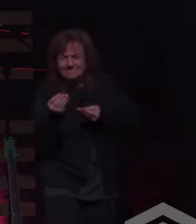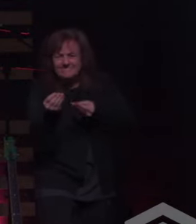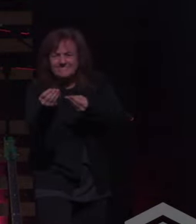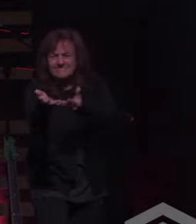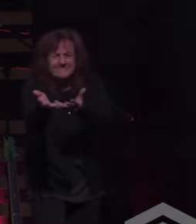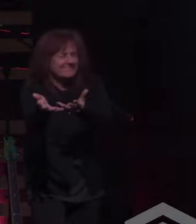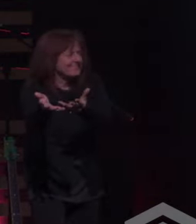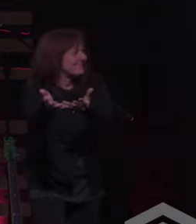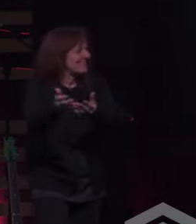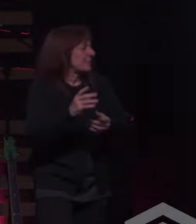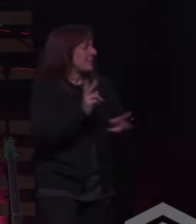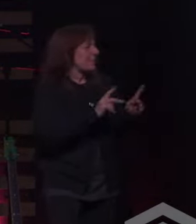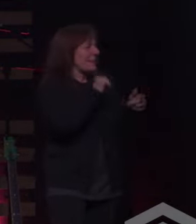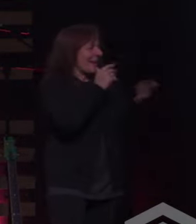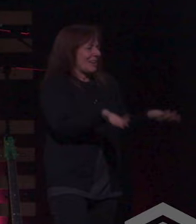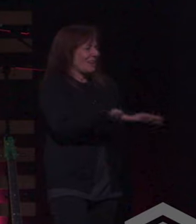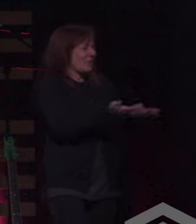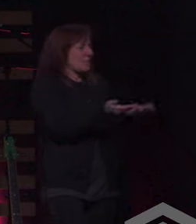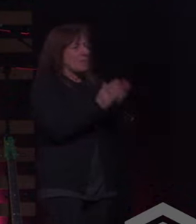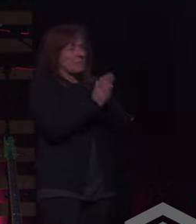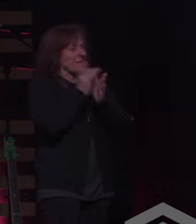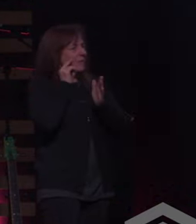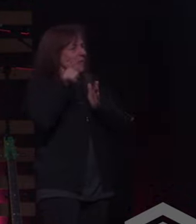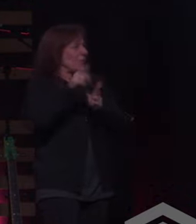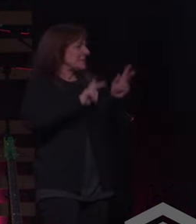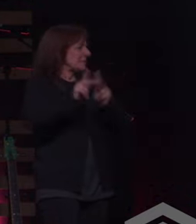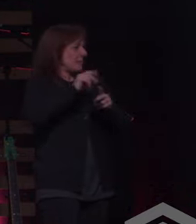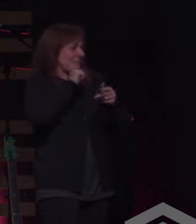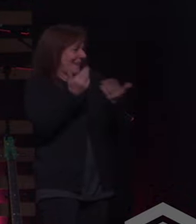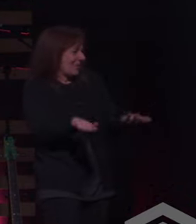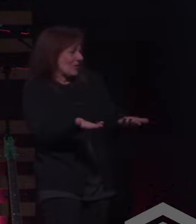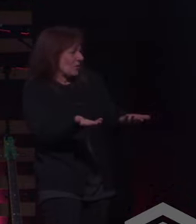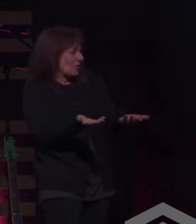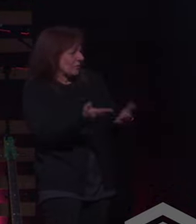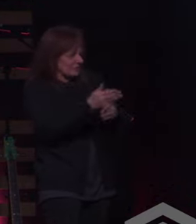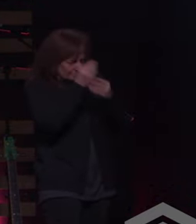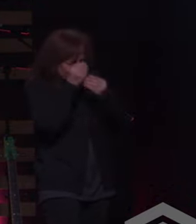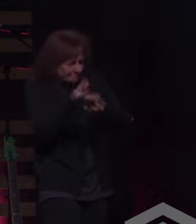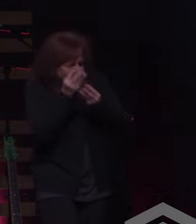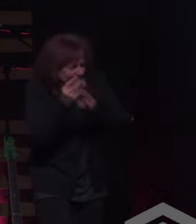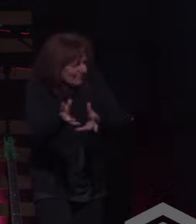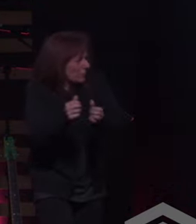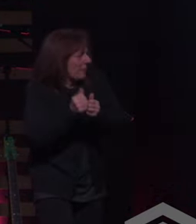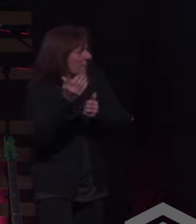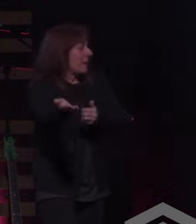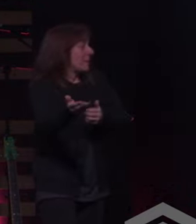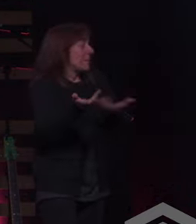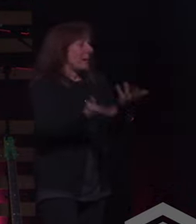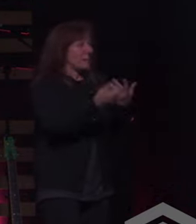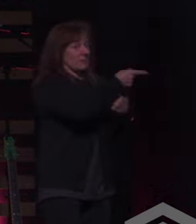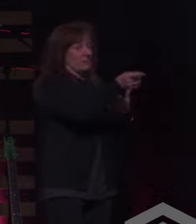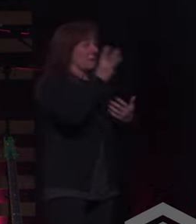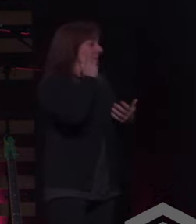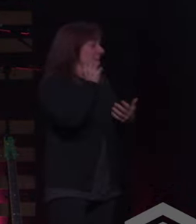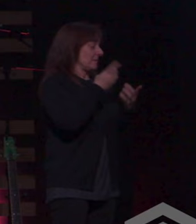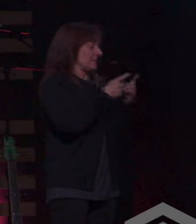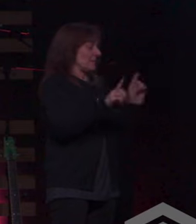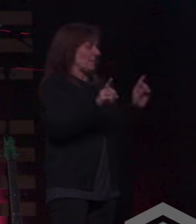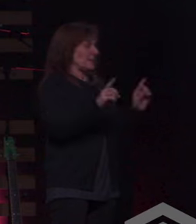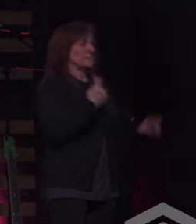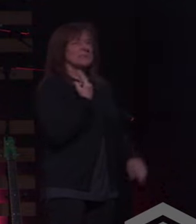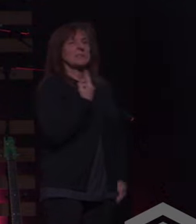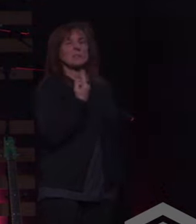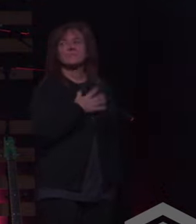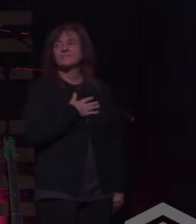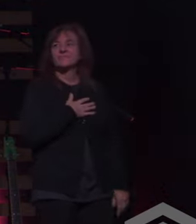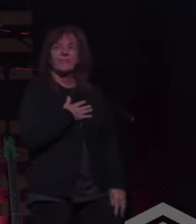church. That maybe you need to be praying over them specifically and sharing this information with them. Maybe you've gone through divorce and you're single and you're here and like, hey,